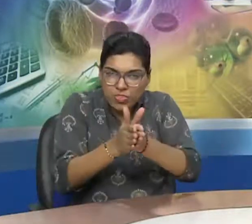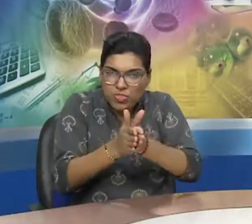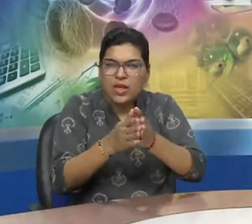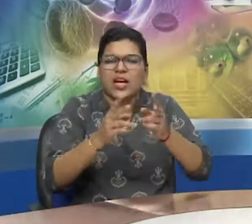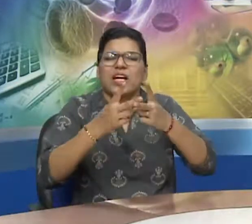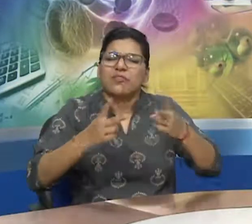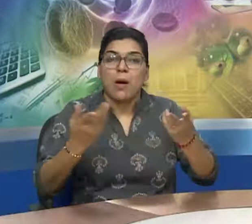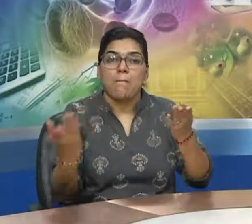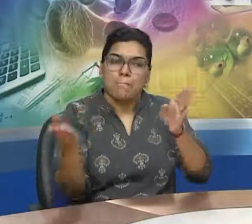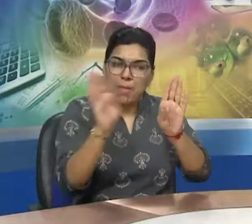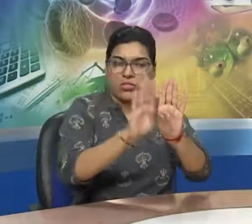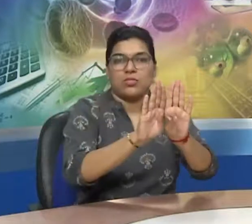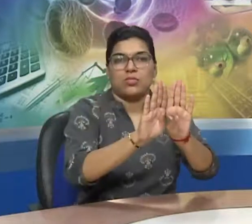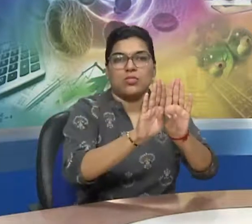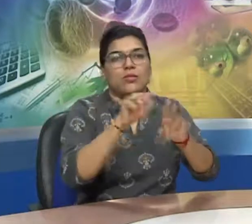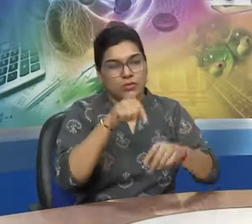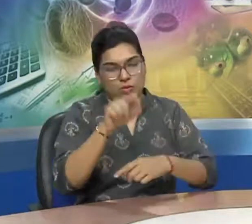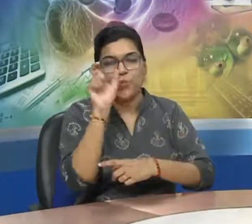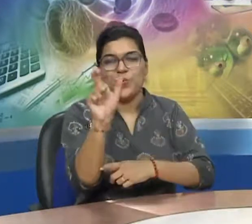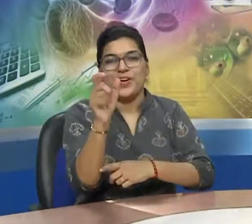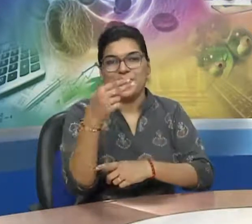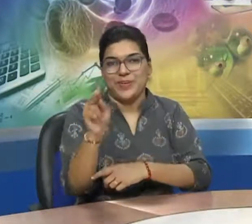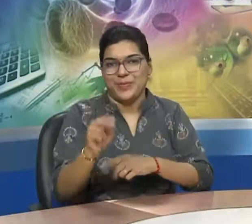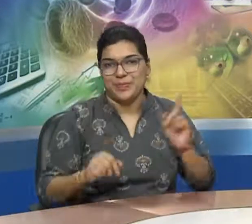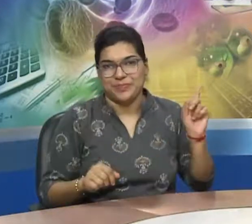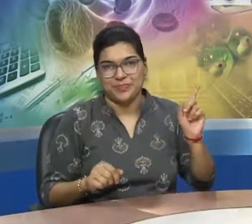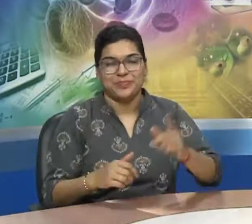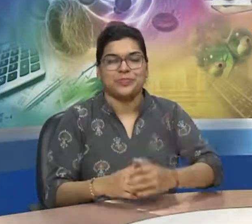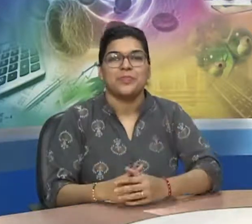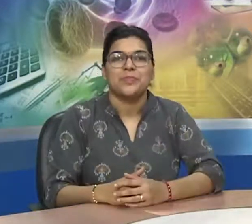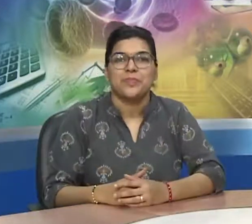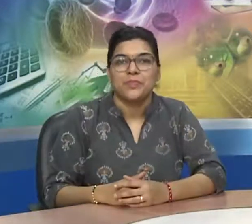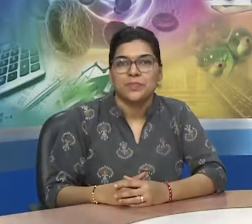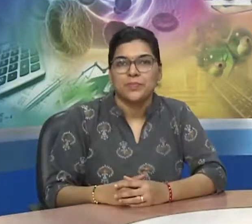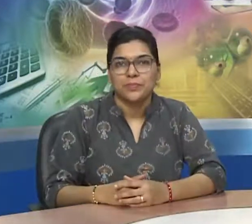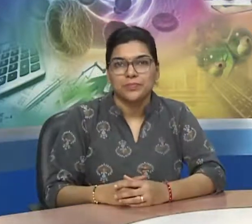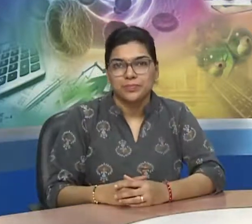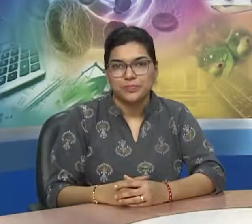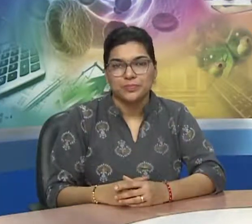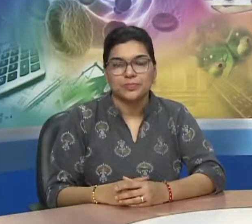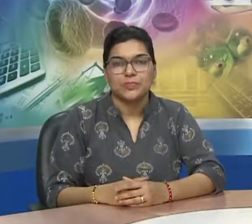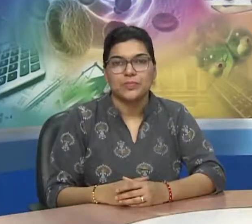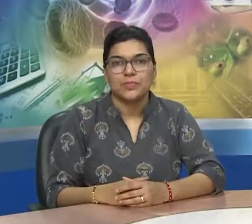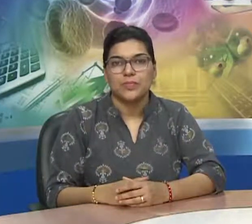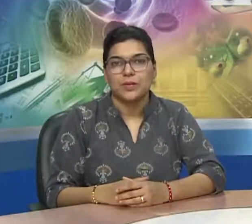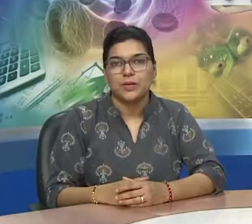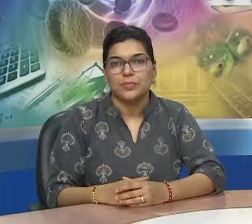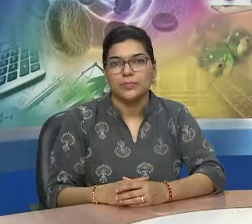Like if there is any book which is opened, we can shut that book.